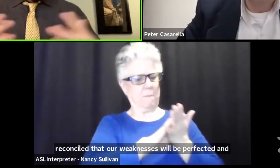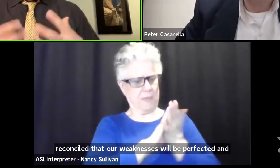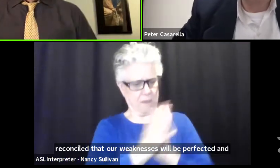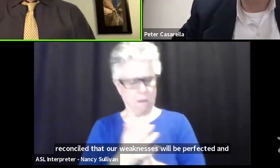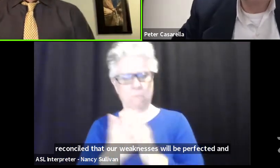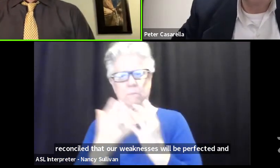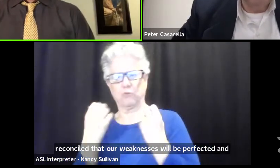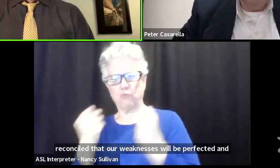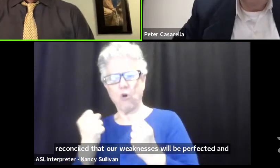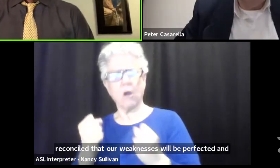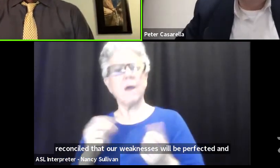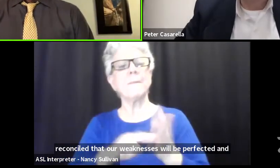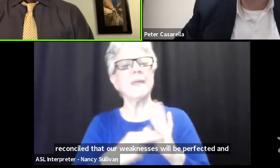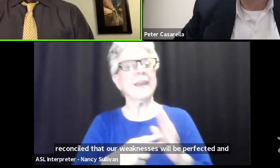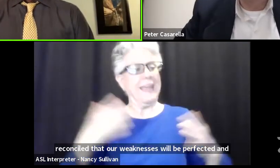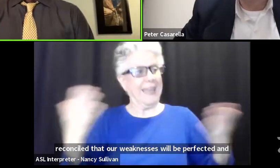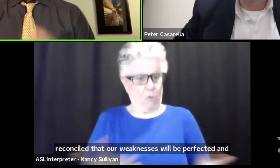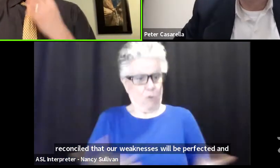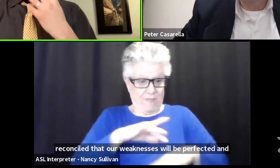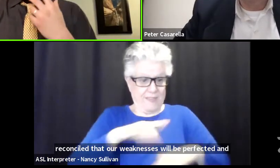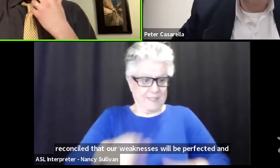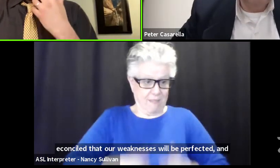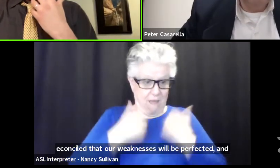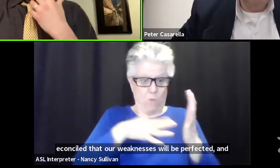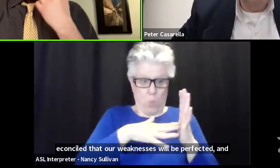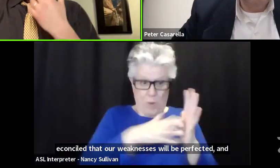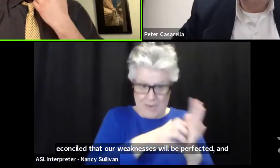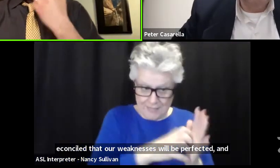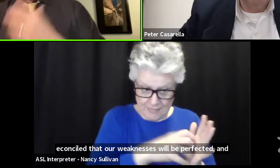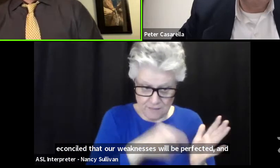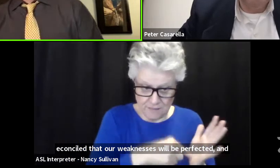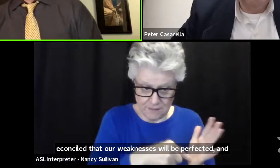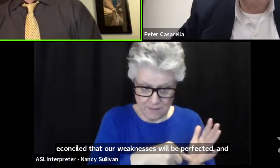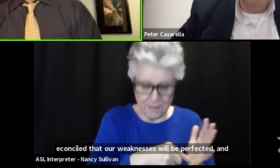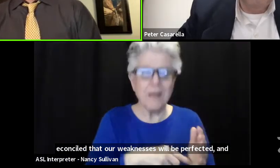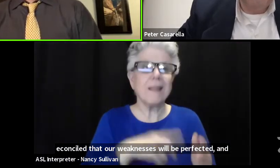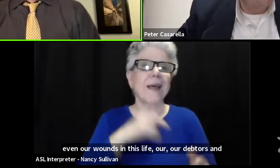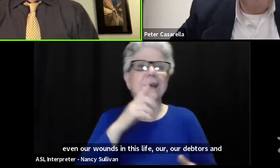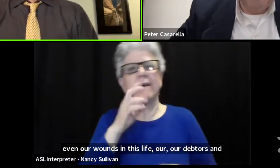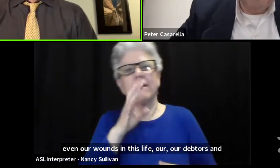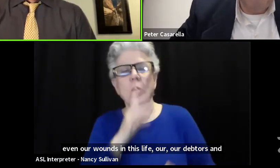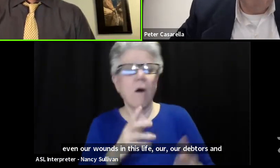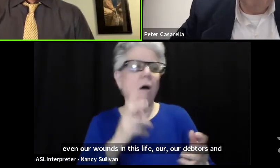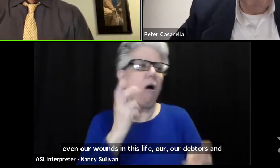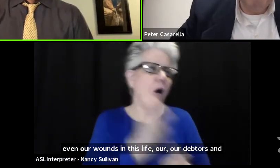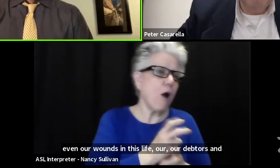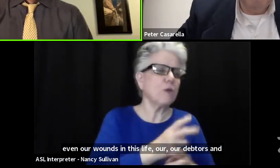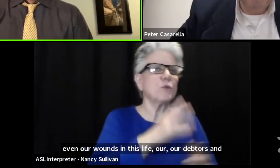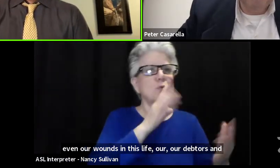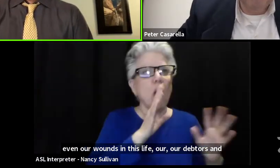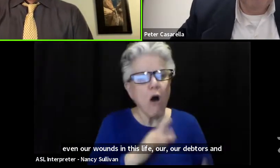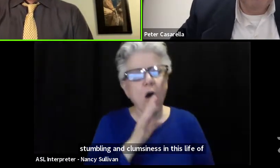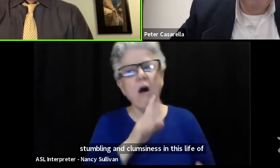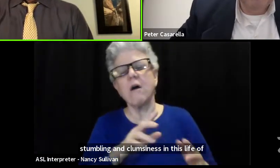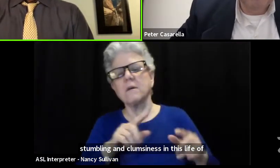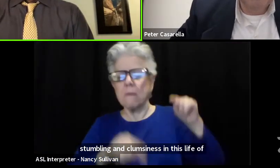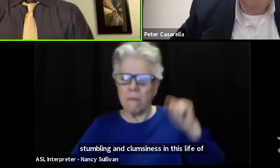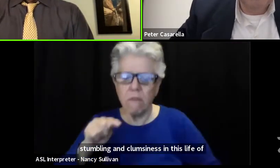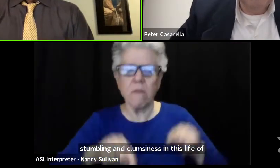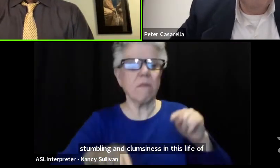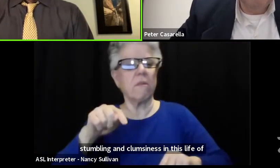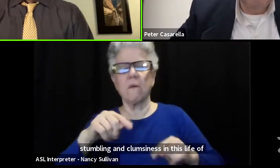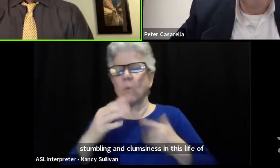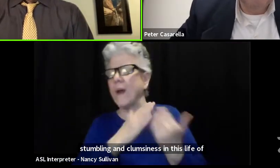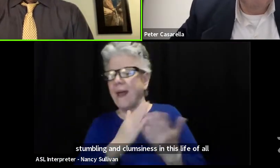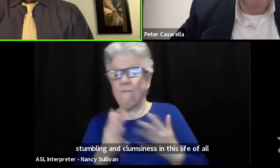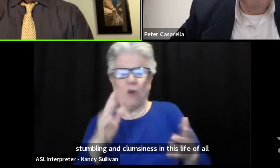our wounds in this life, our stutters and stumblings and clumsiness in this life of all sorts, that these will